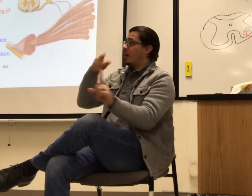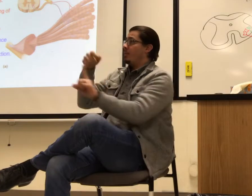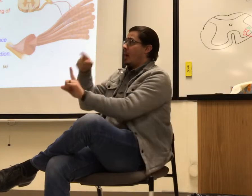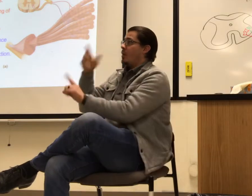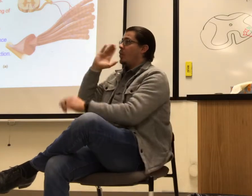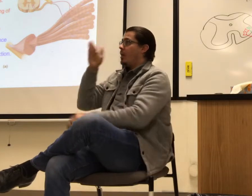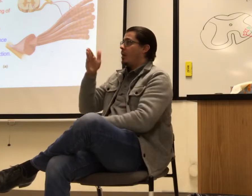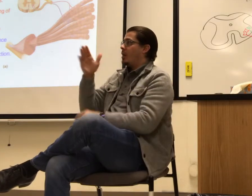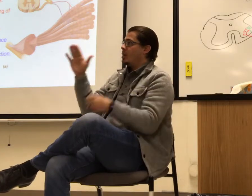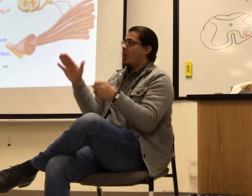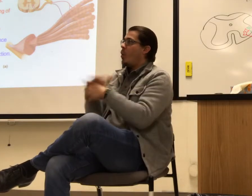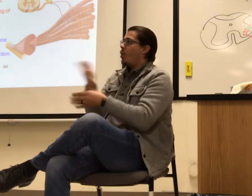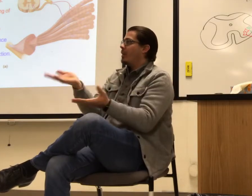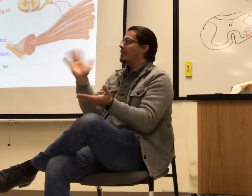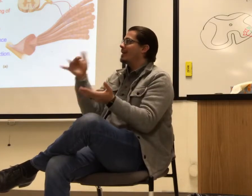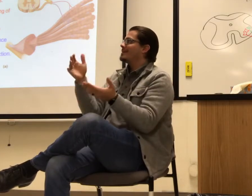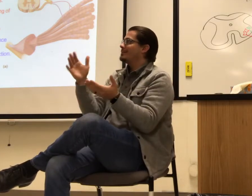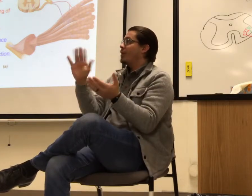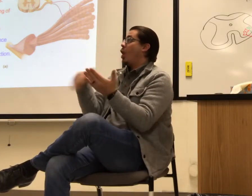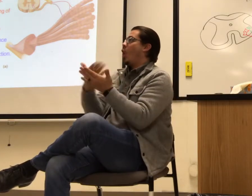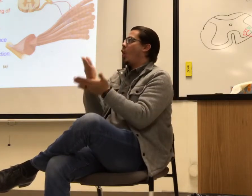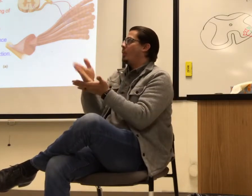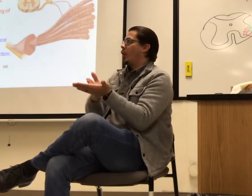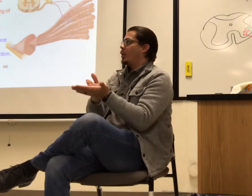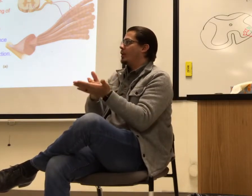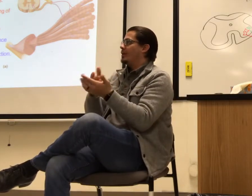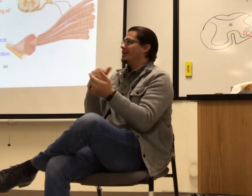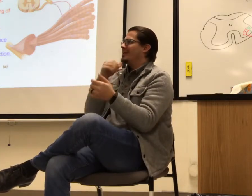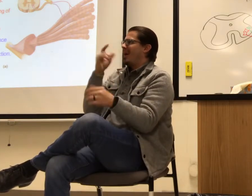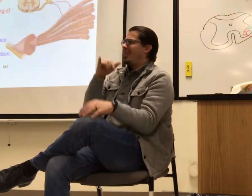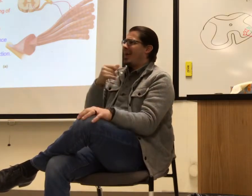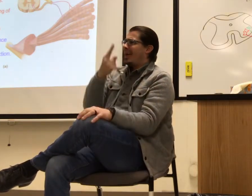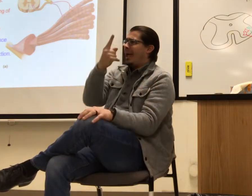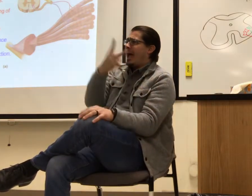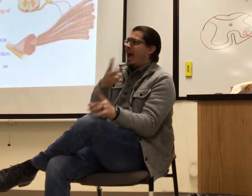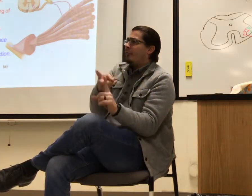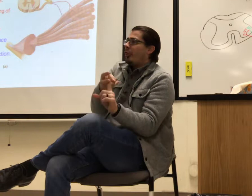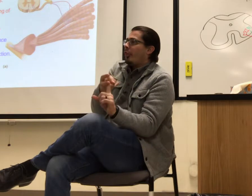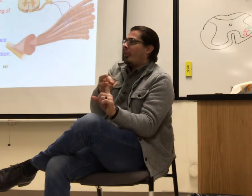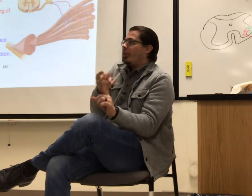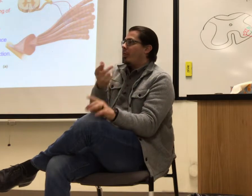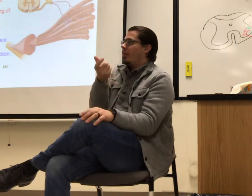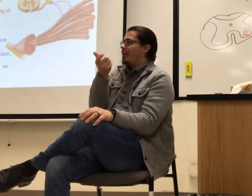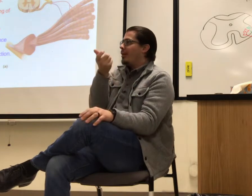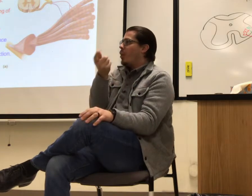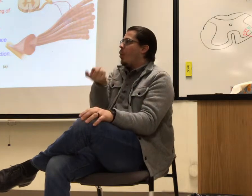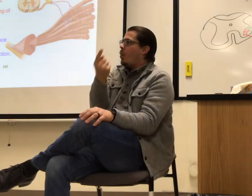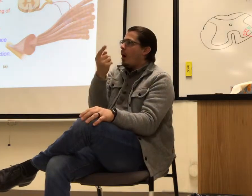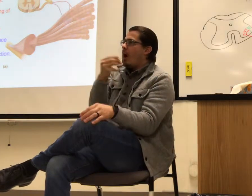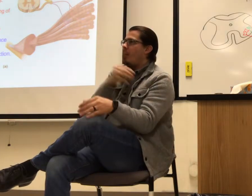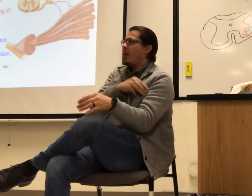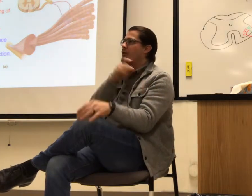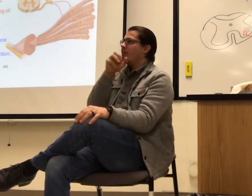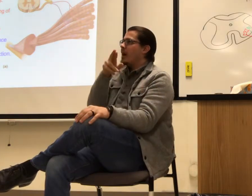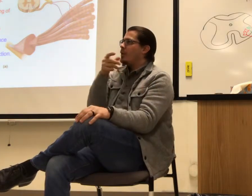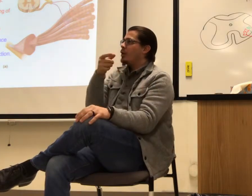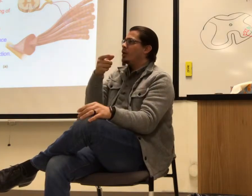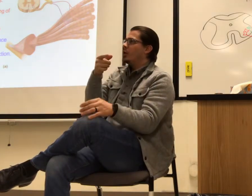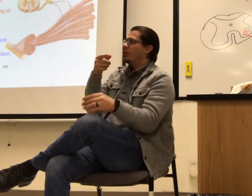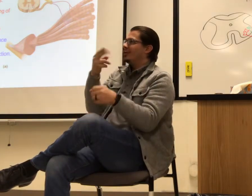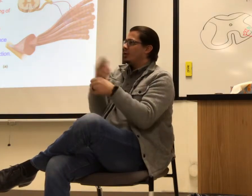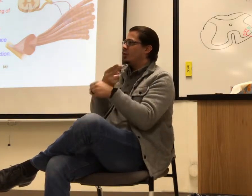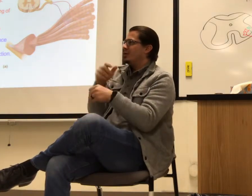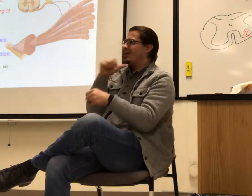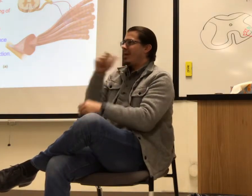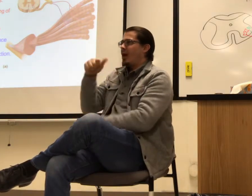whole thing. That's the all part. It's not like you can halfway recruit it and get one muscle fiber to fire and not the